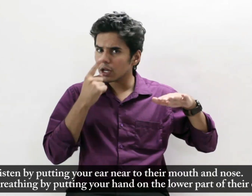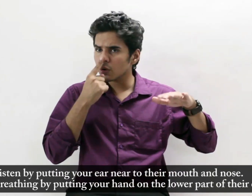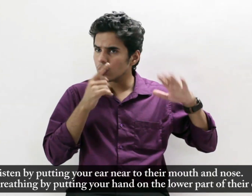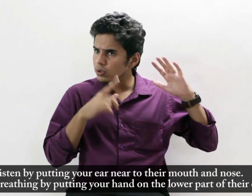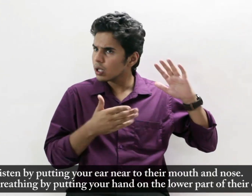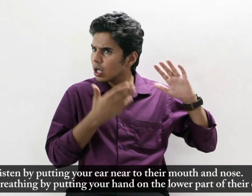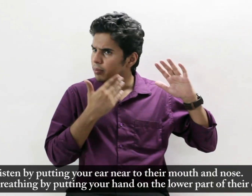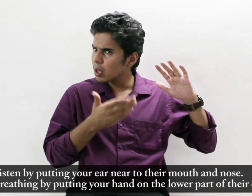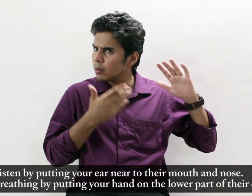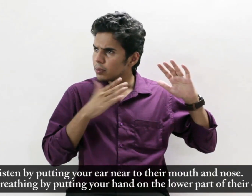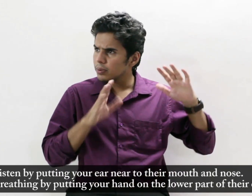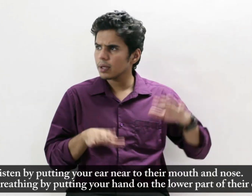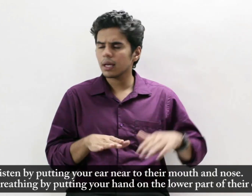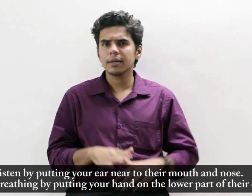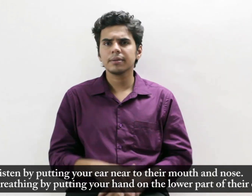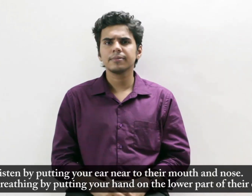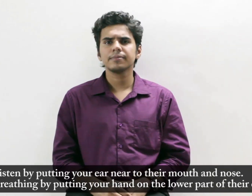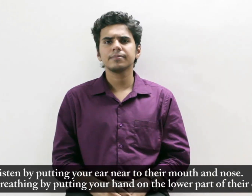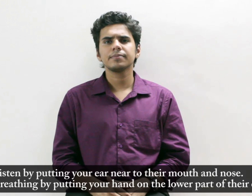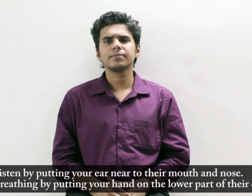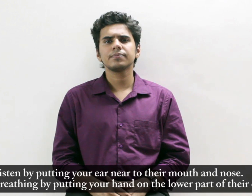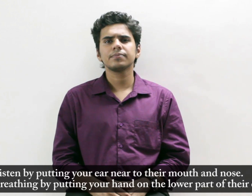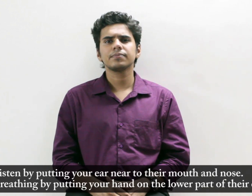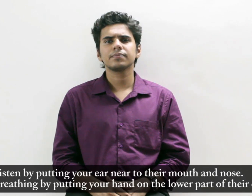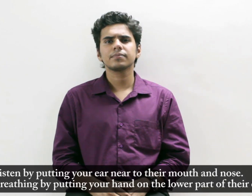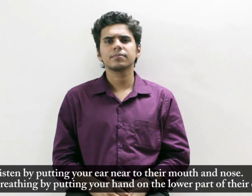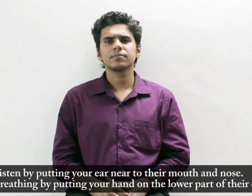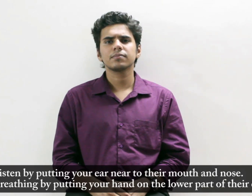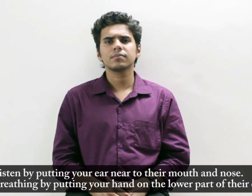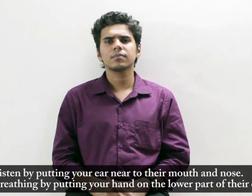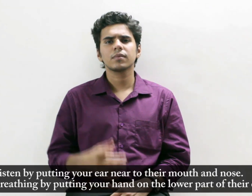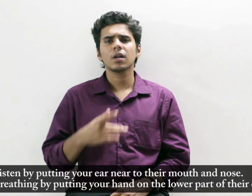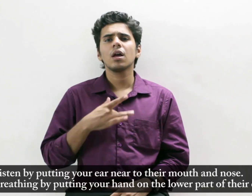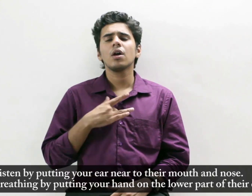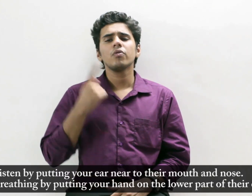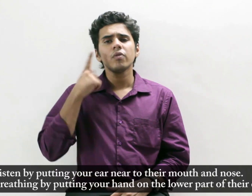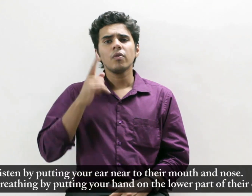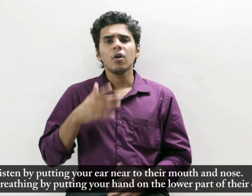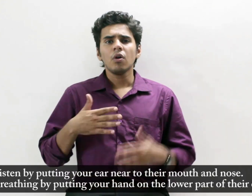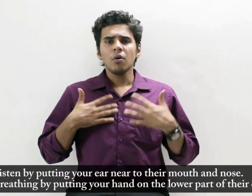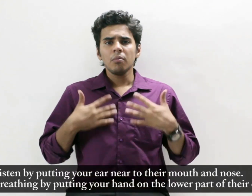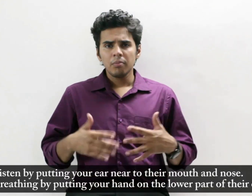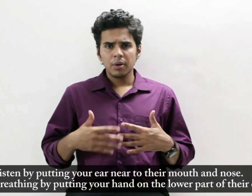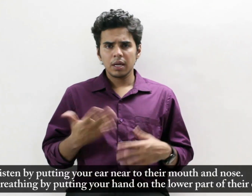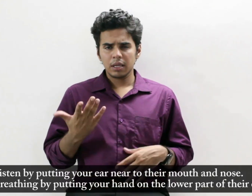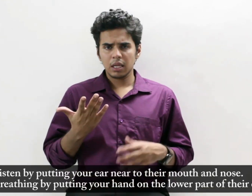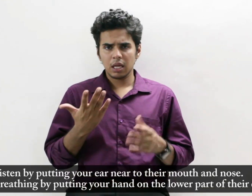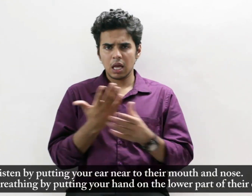mouth and nose. Feel for breathing by putting your hand on the lower part of their chest.